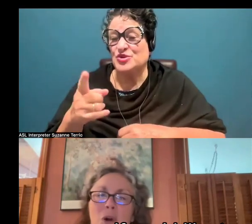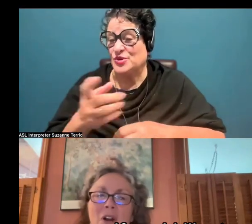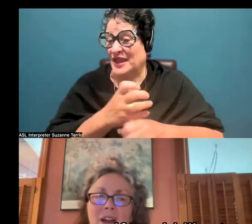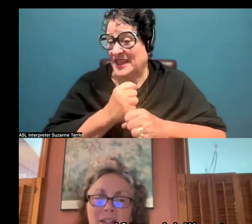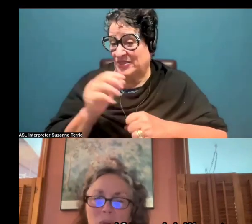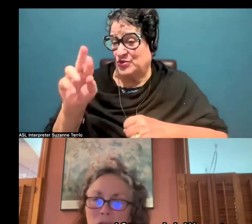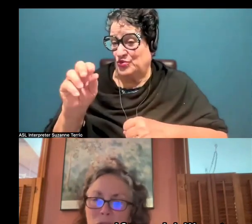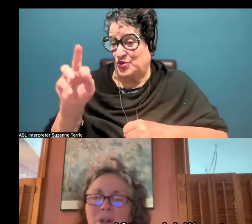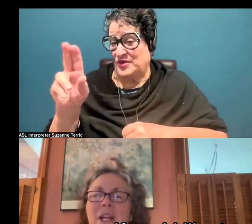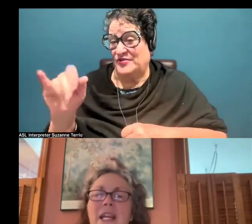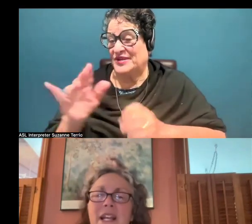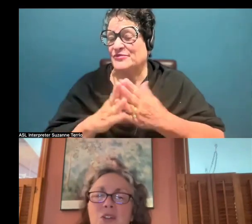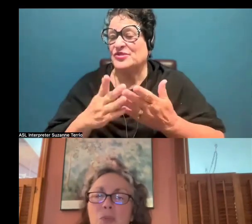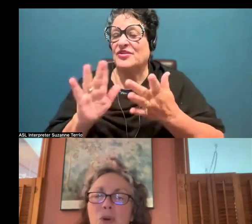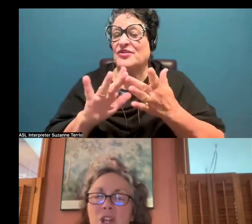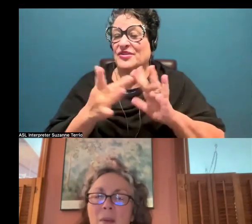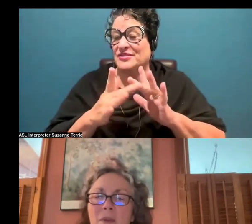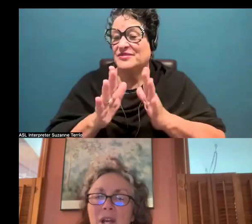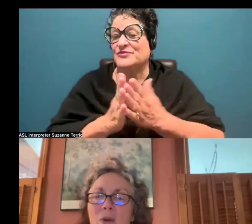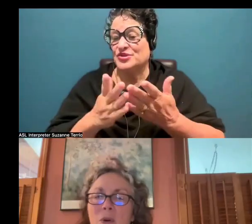go to our online bookstore. That's